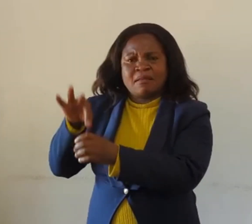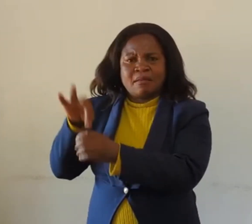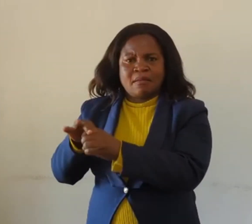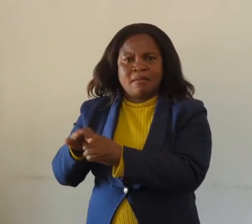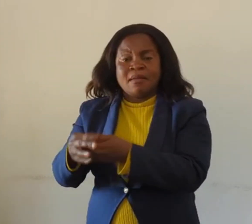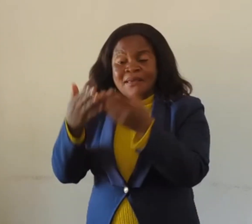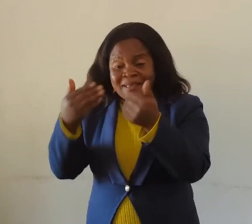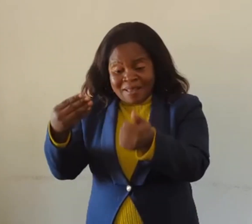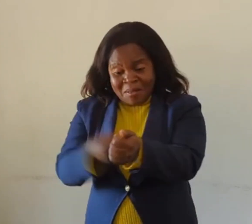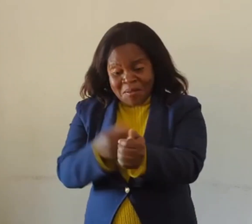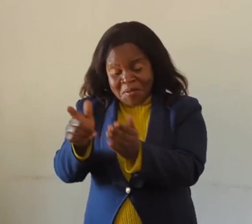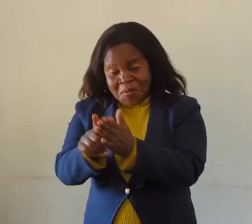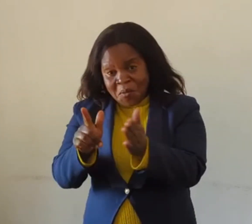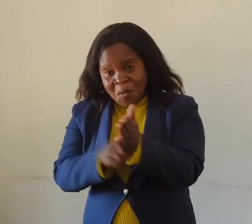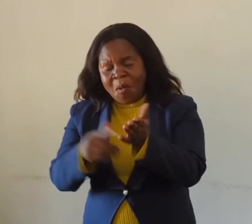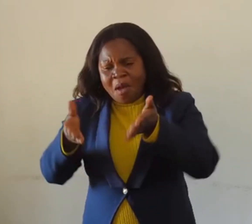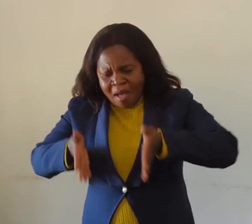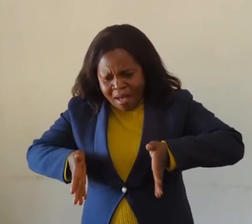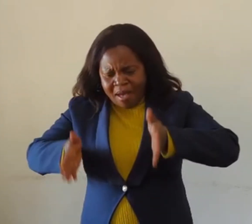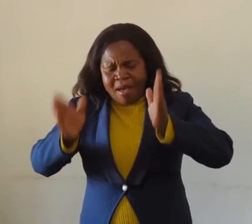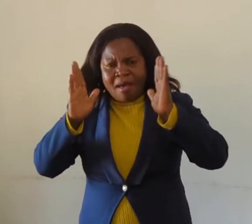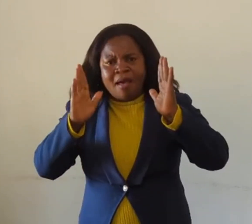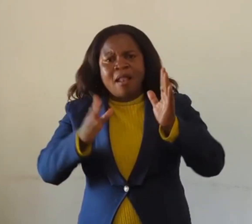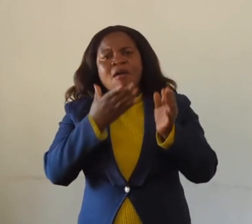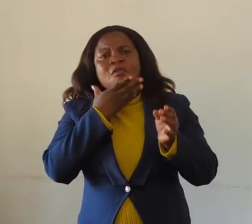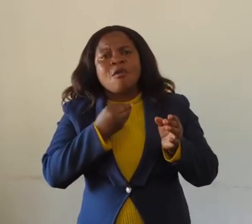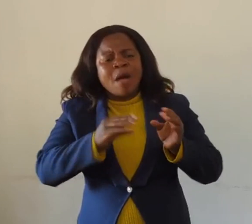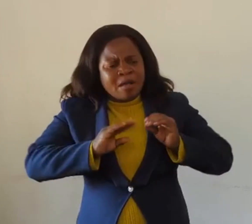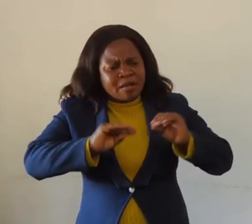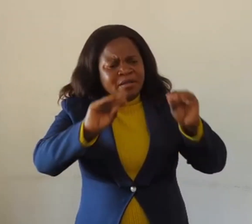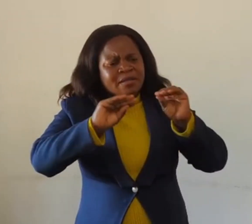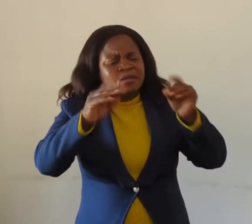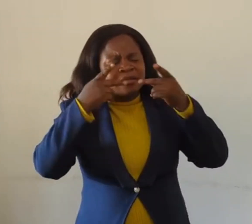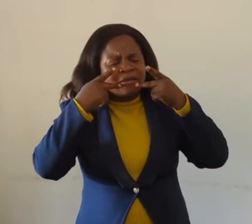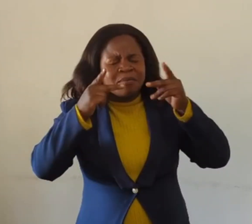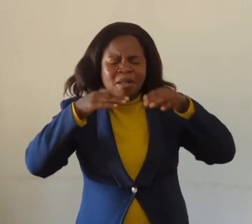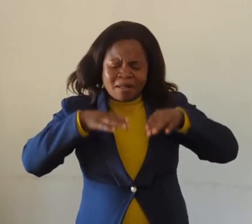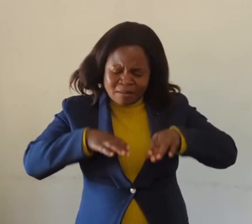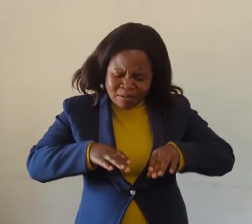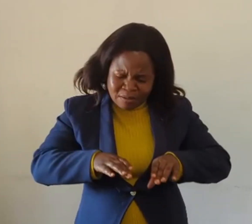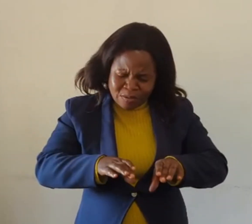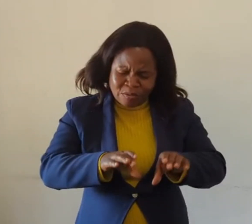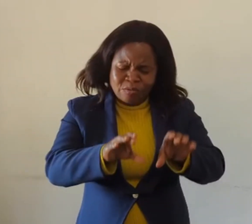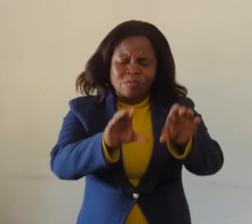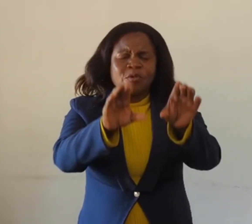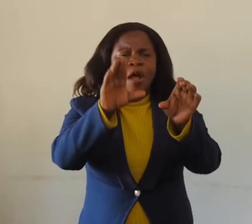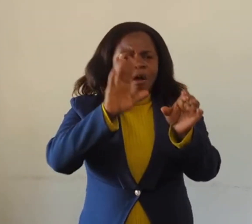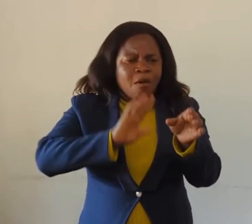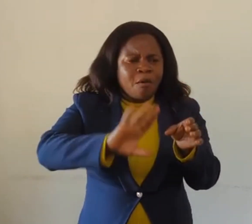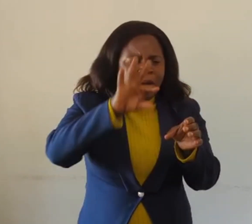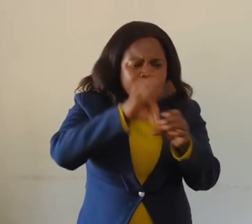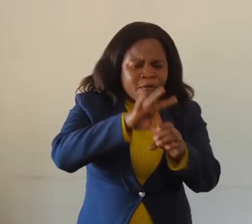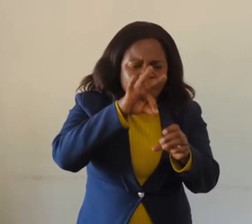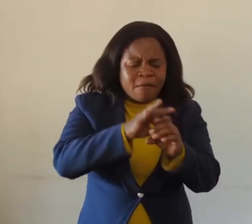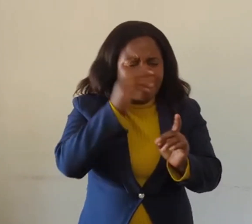now allows the Commission to educate the public continuously on matters such as voting procedures, voter